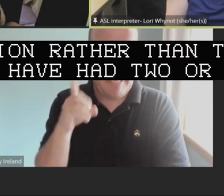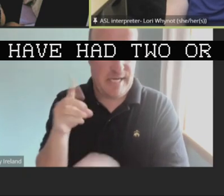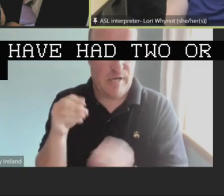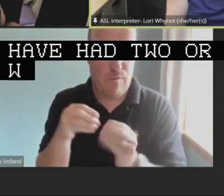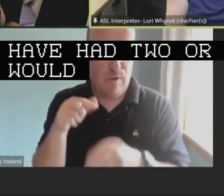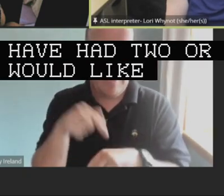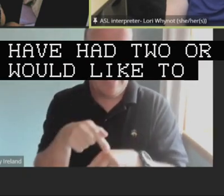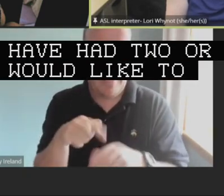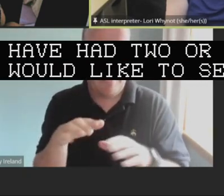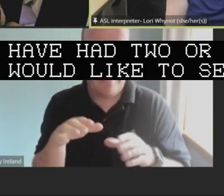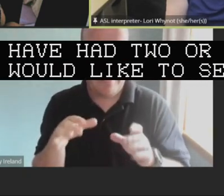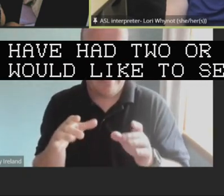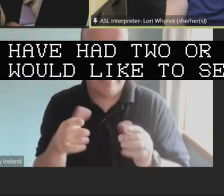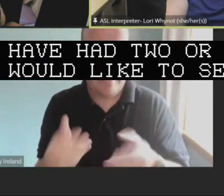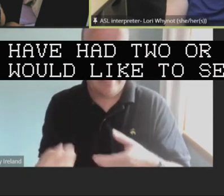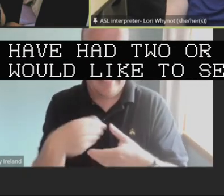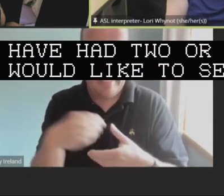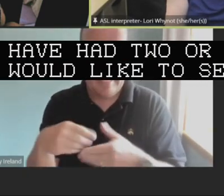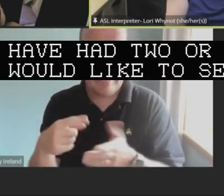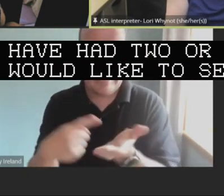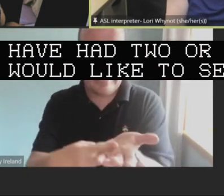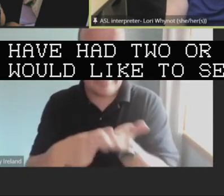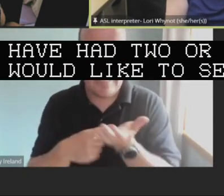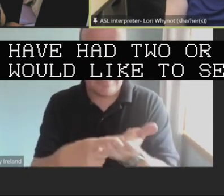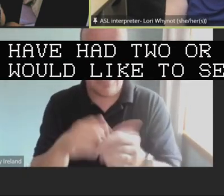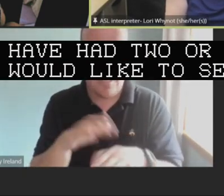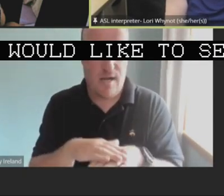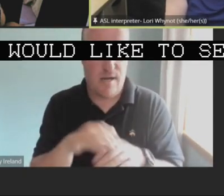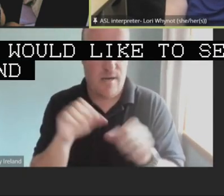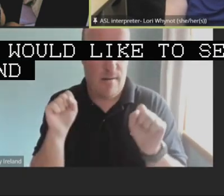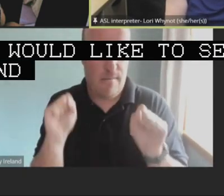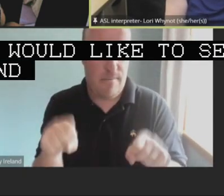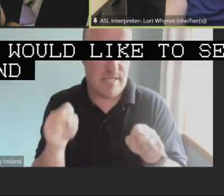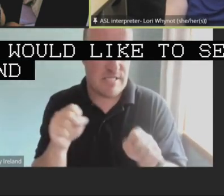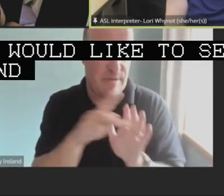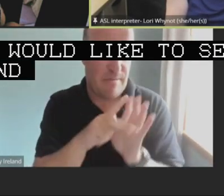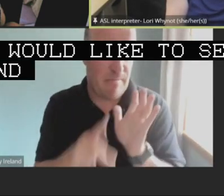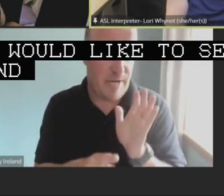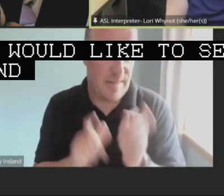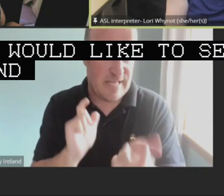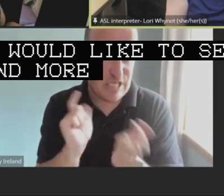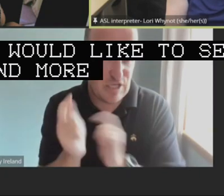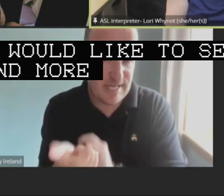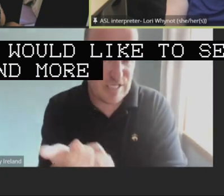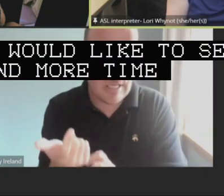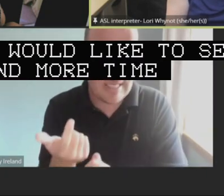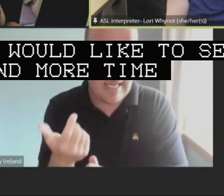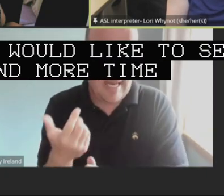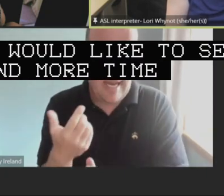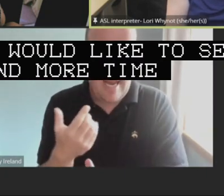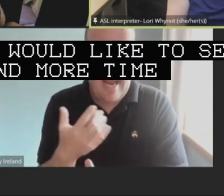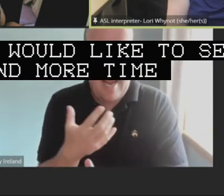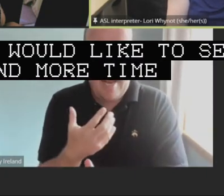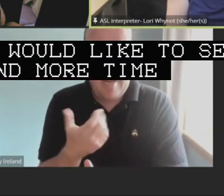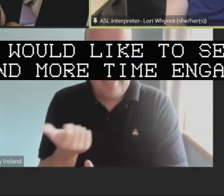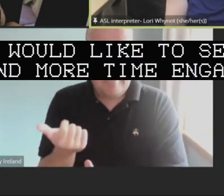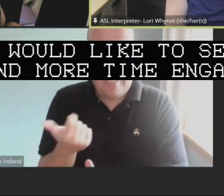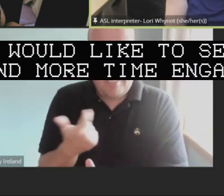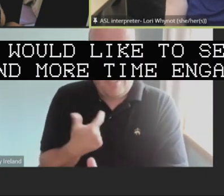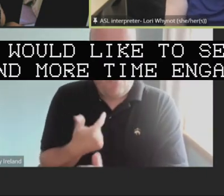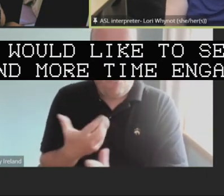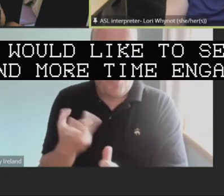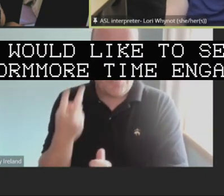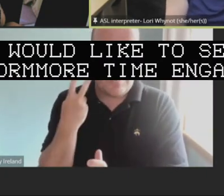board spend more time engaged in some form of discussion about possible policy